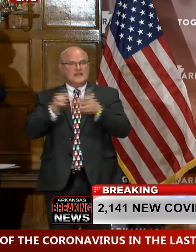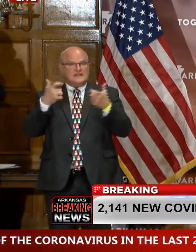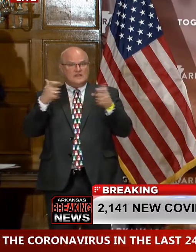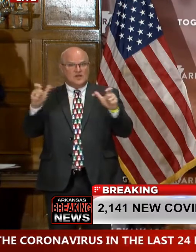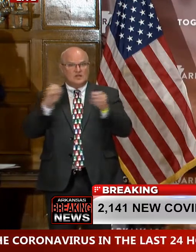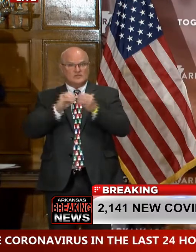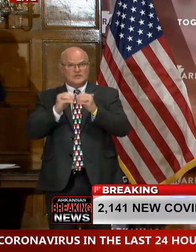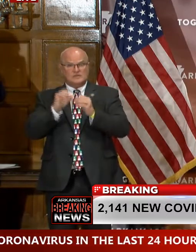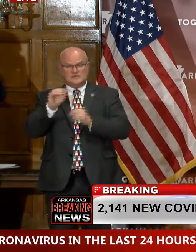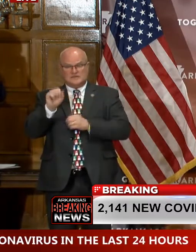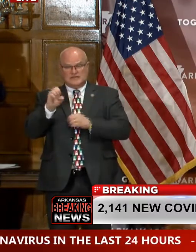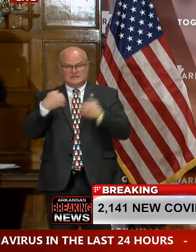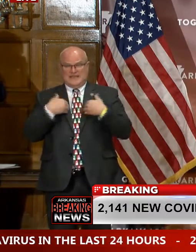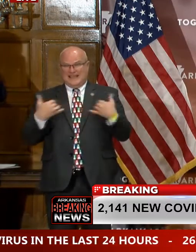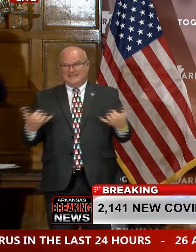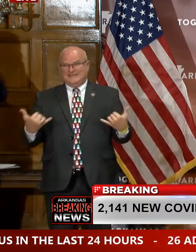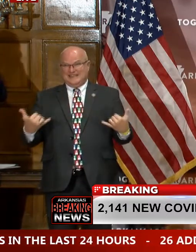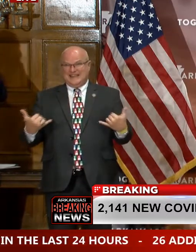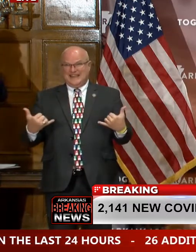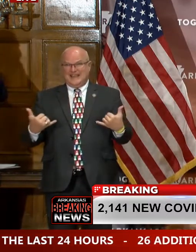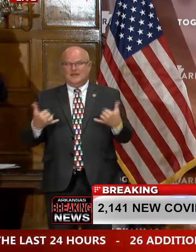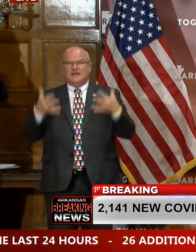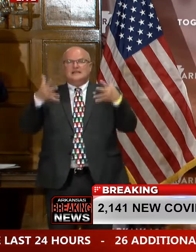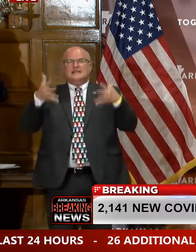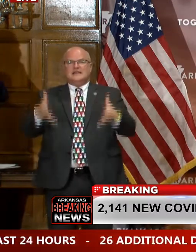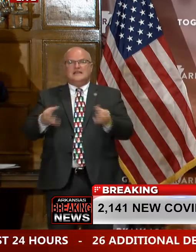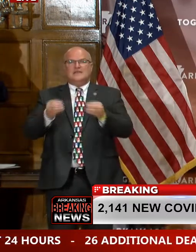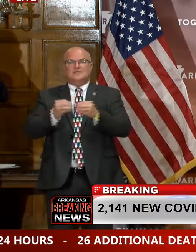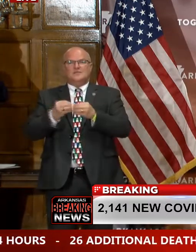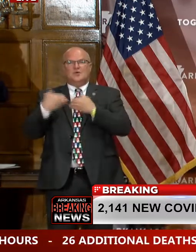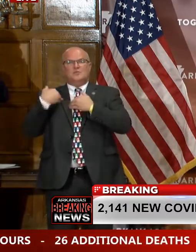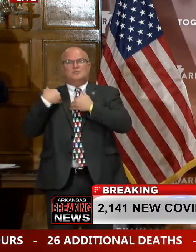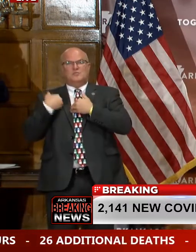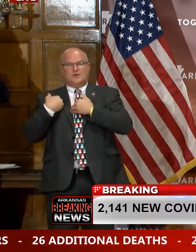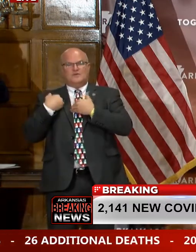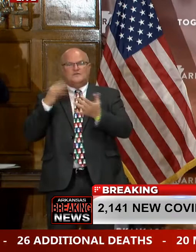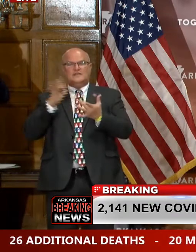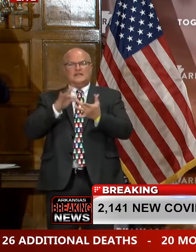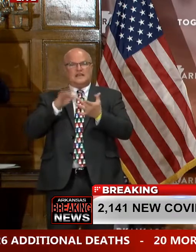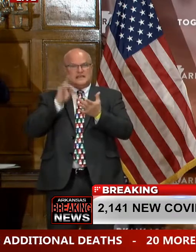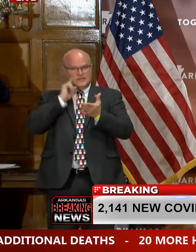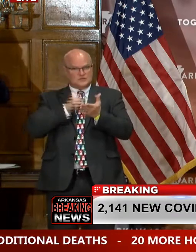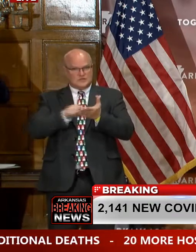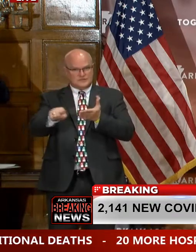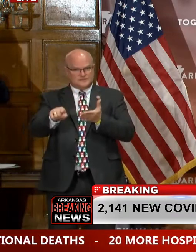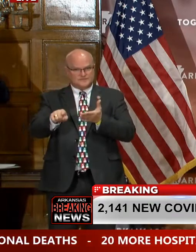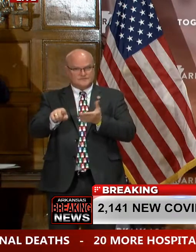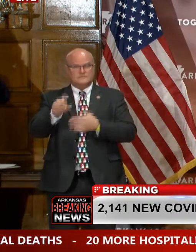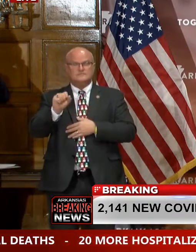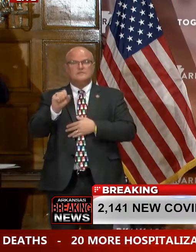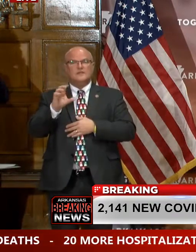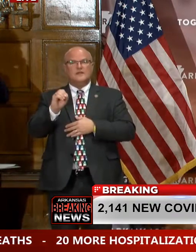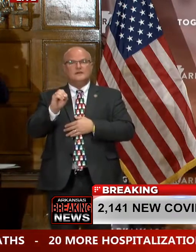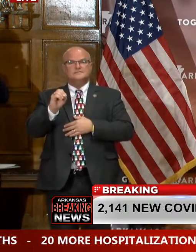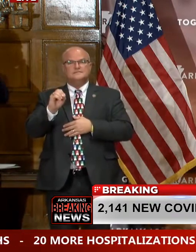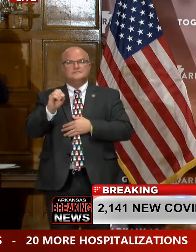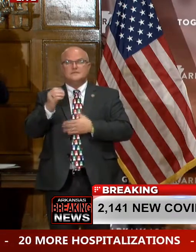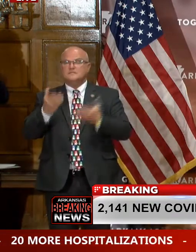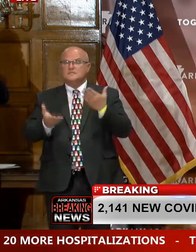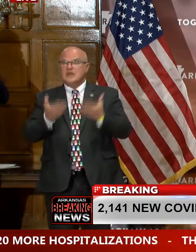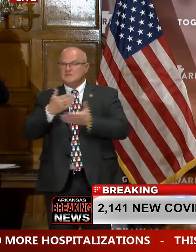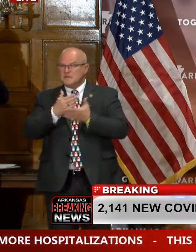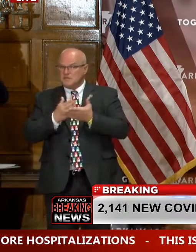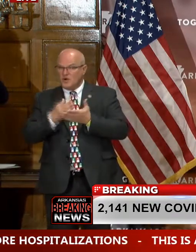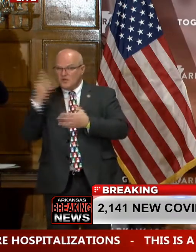number of cases we have now means more burden to the contact tracers, and so that may be part